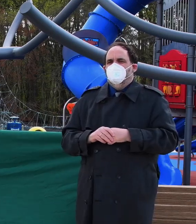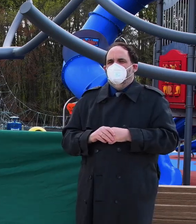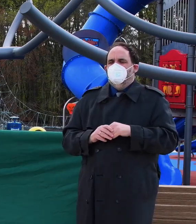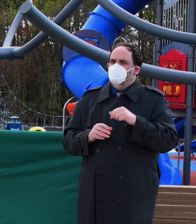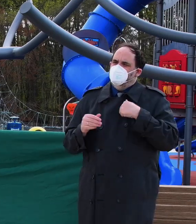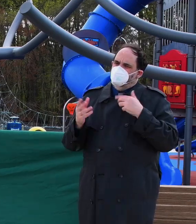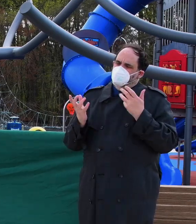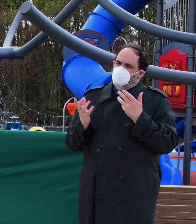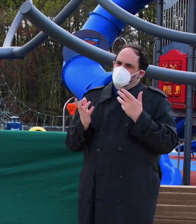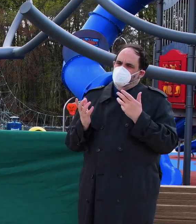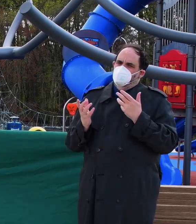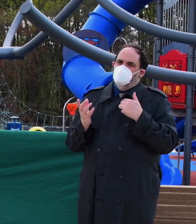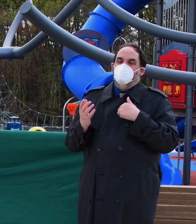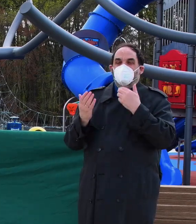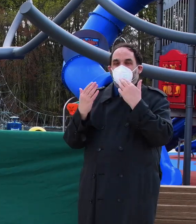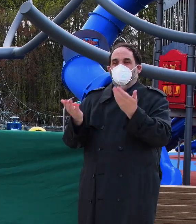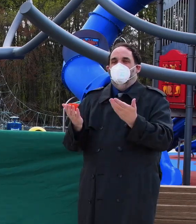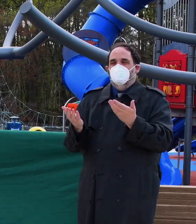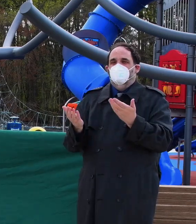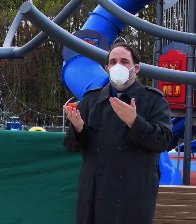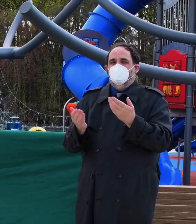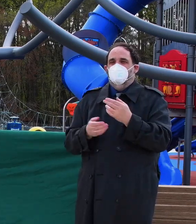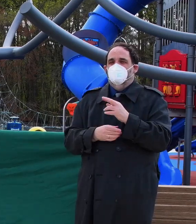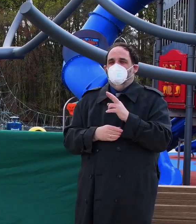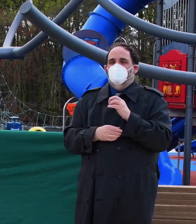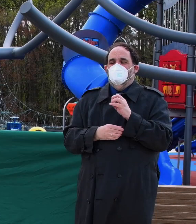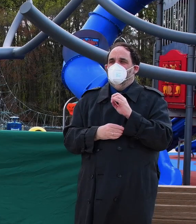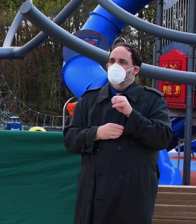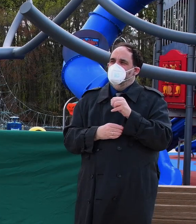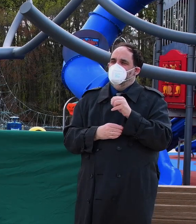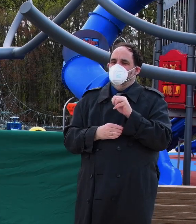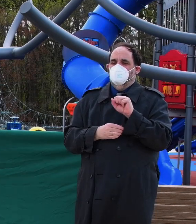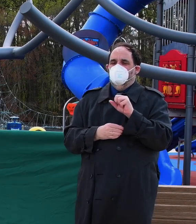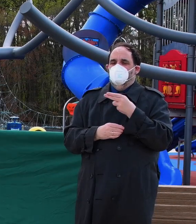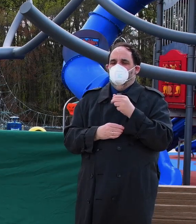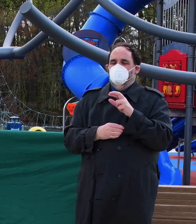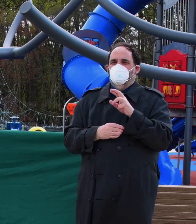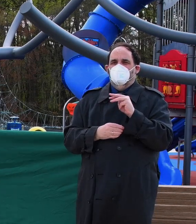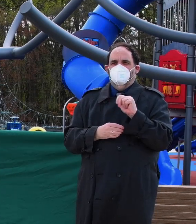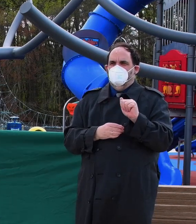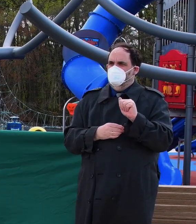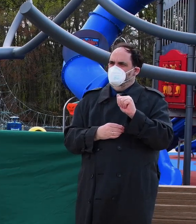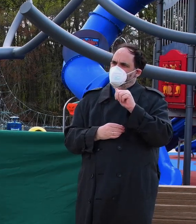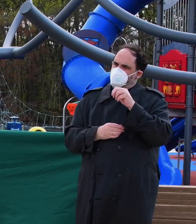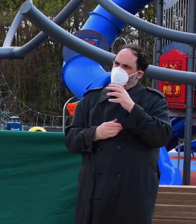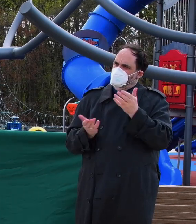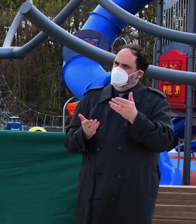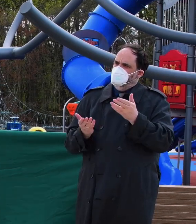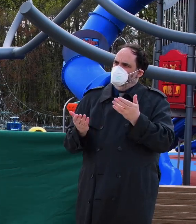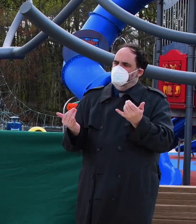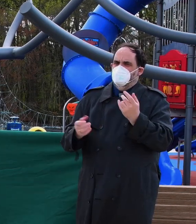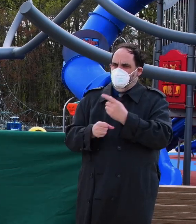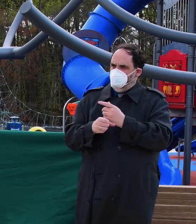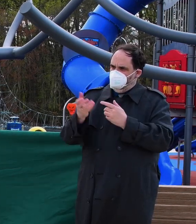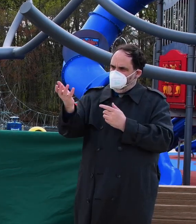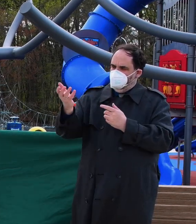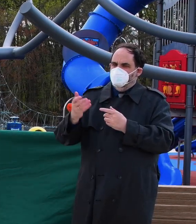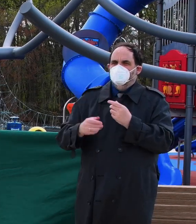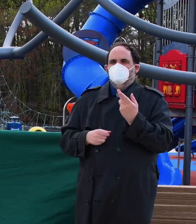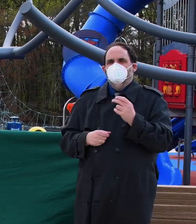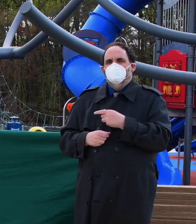I'd like to thank Raj Sharma, who's with us again today.